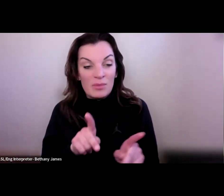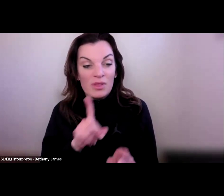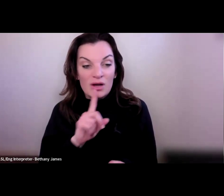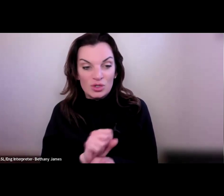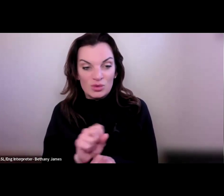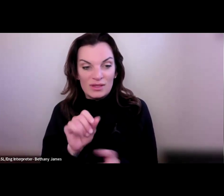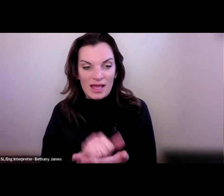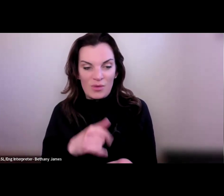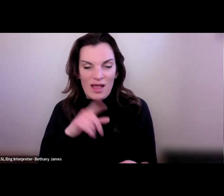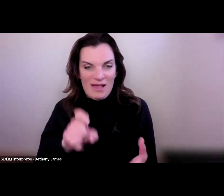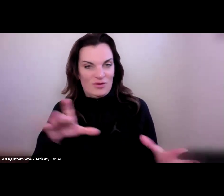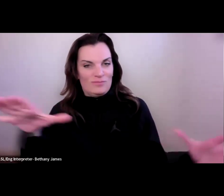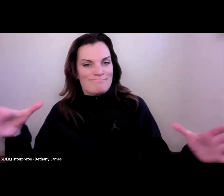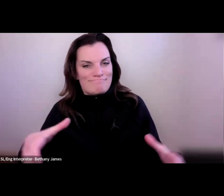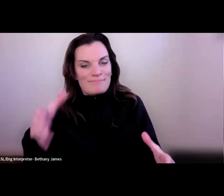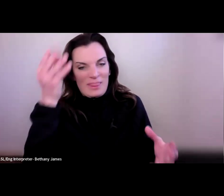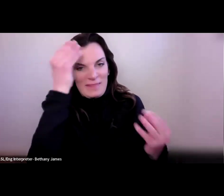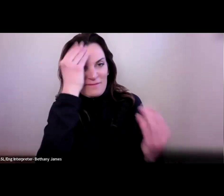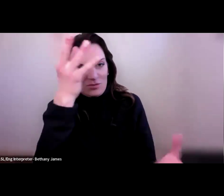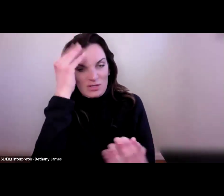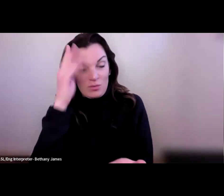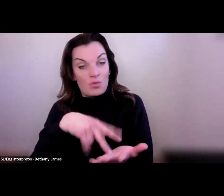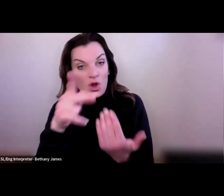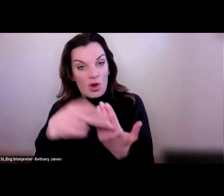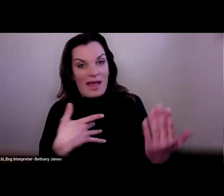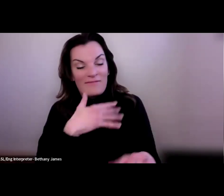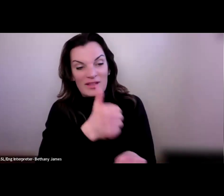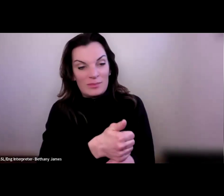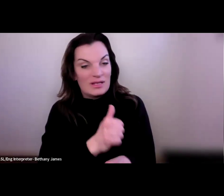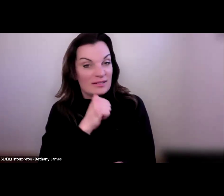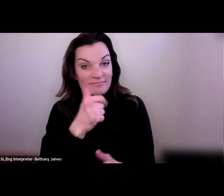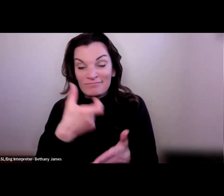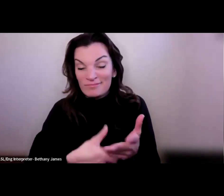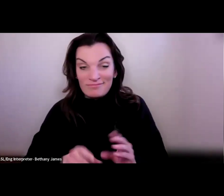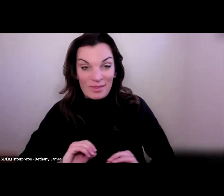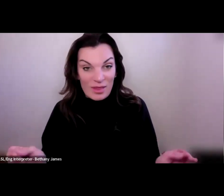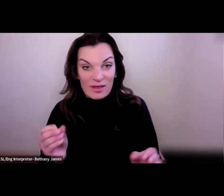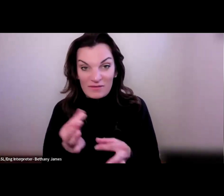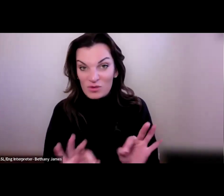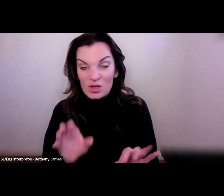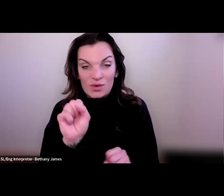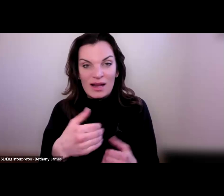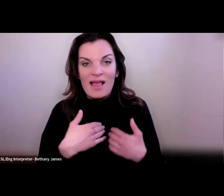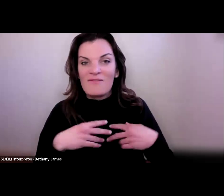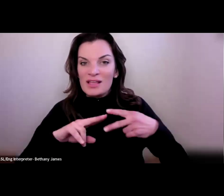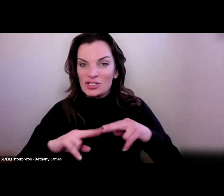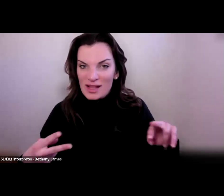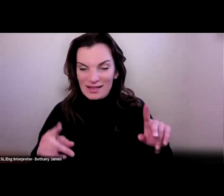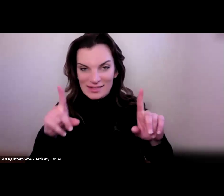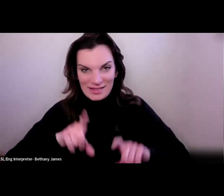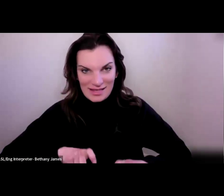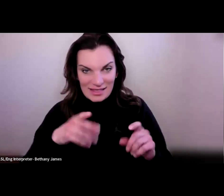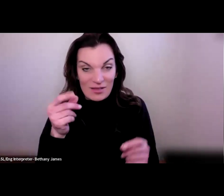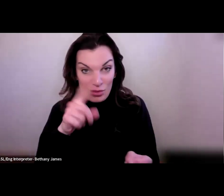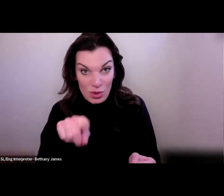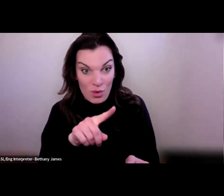that. We just need to get the information out that the program is here. It doesn't cost anything. You can get genetic testing, and for